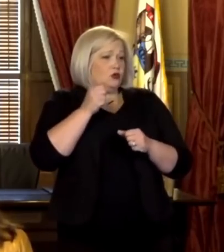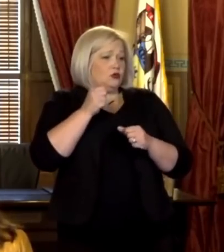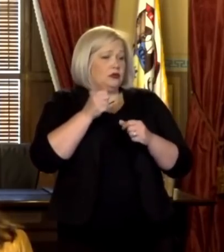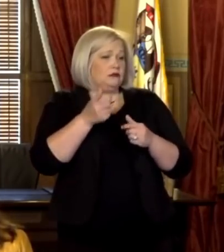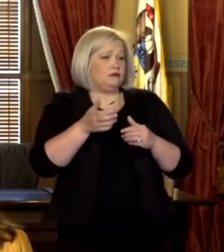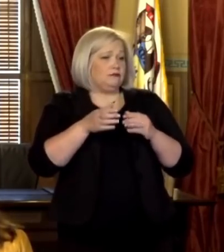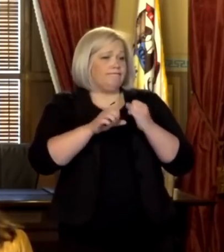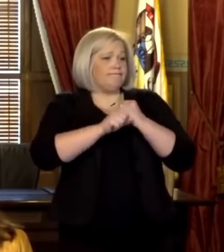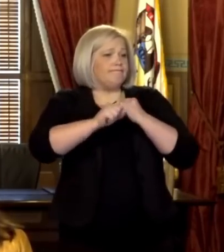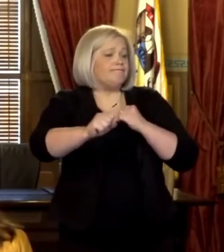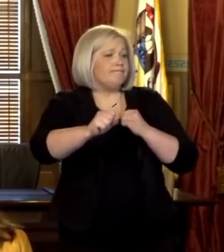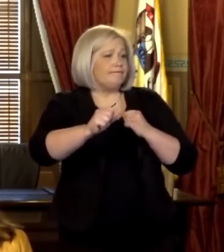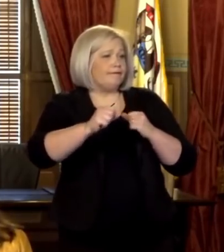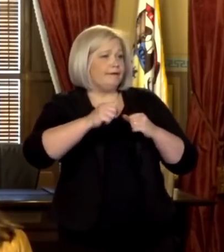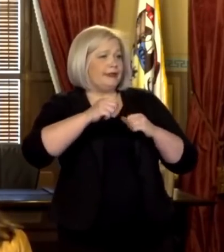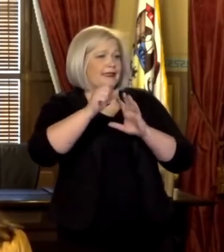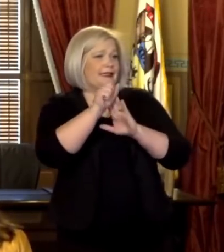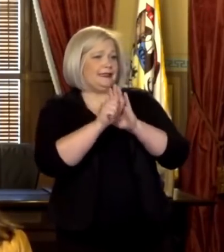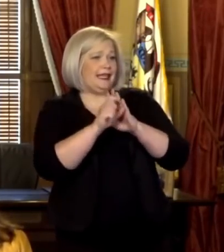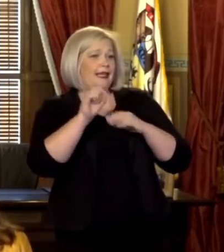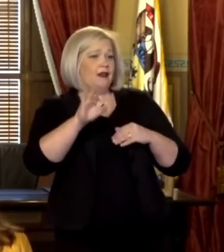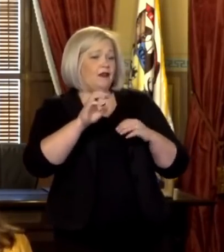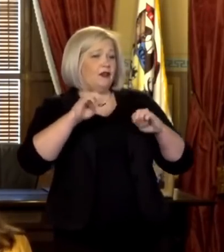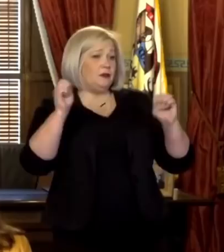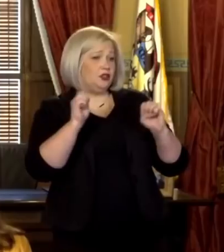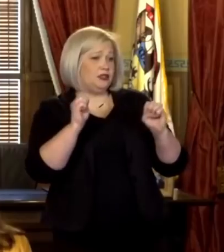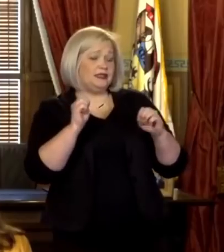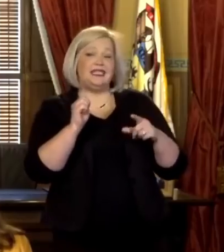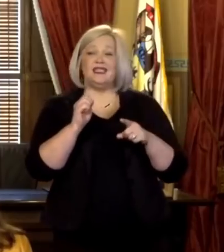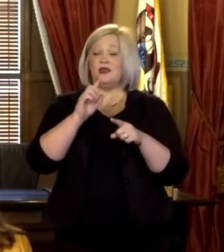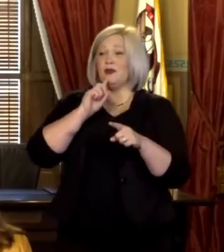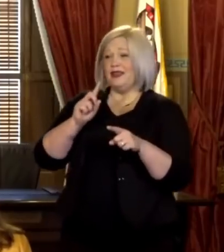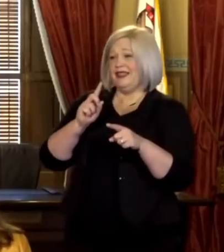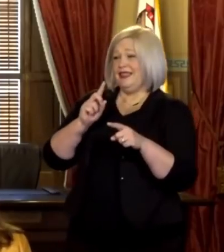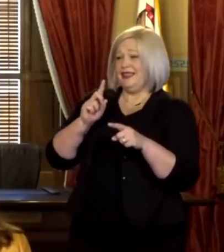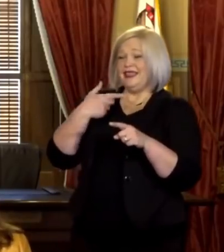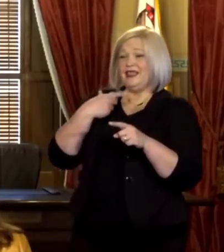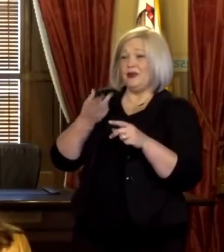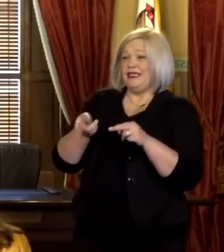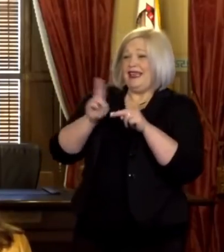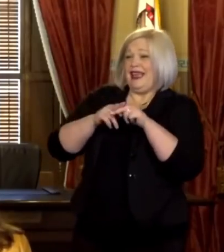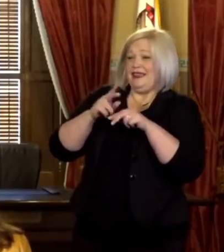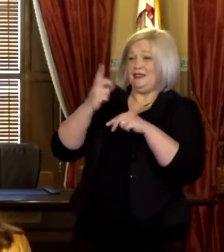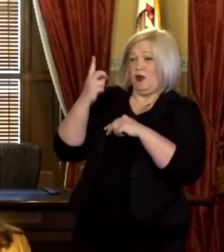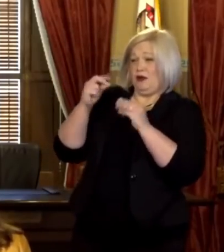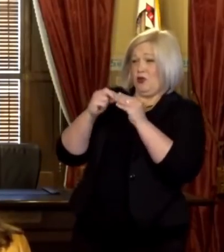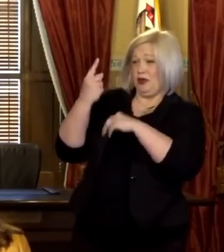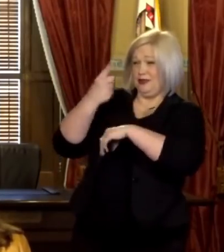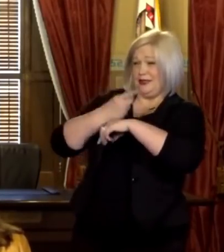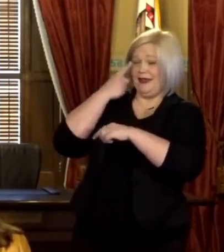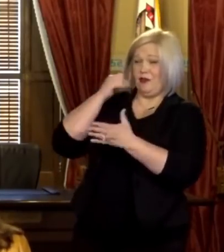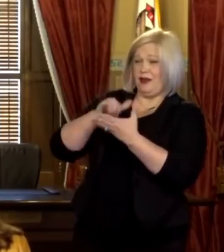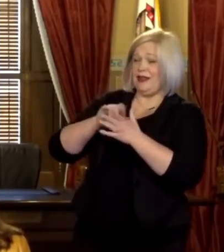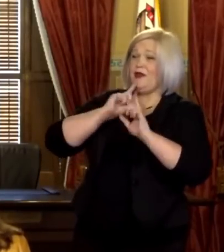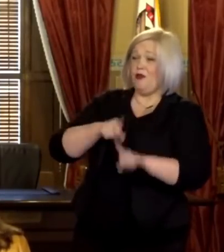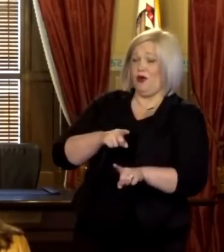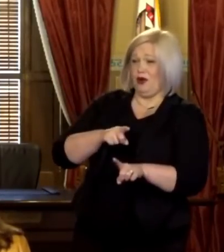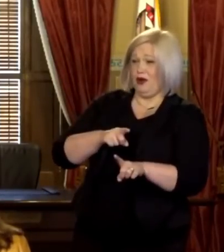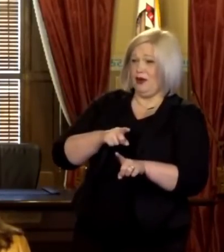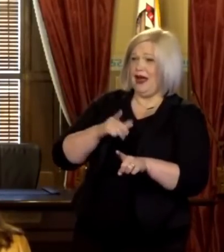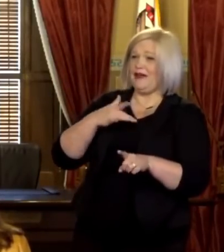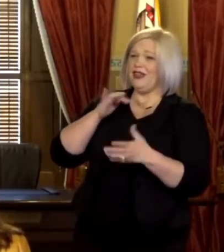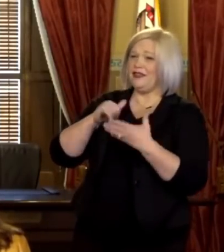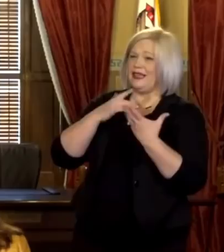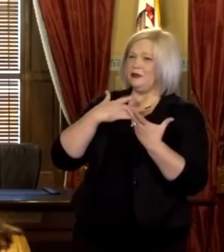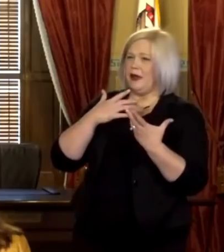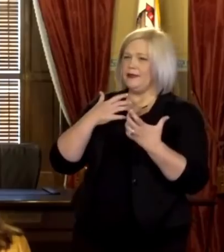action tomorrow by the legislature is really only to extend it by 1 day. So I think that's what is creating so